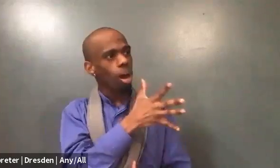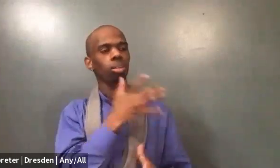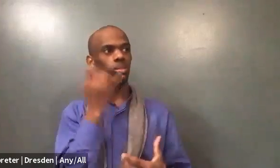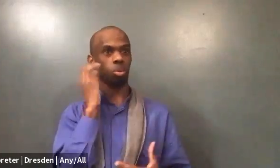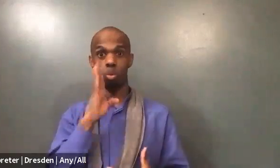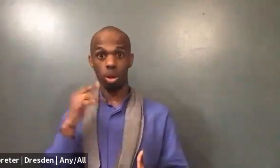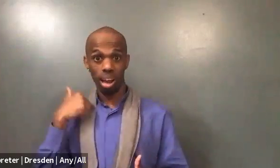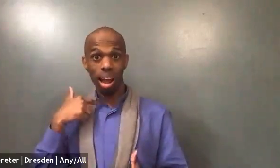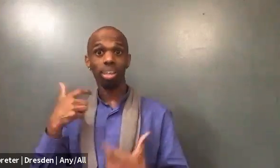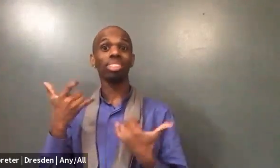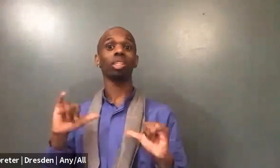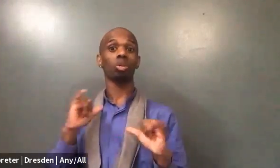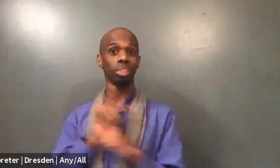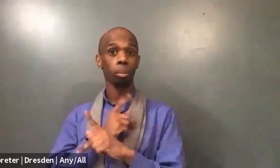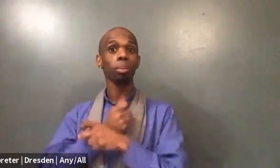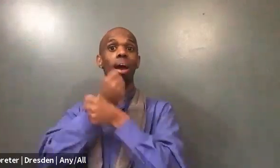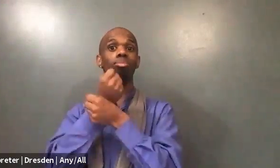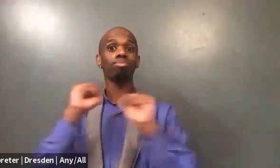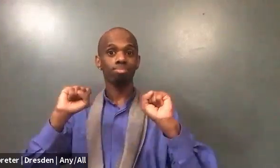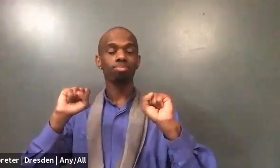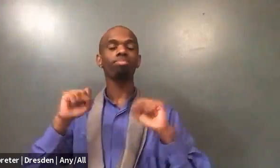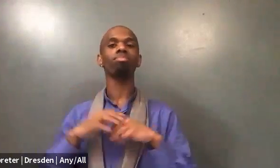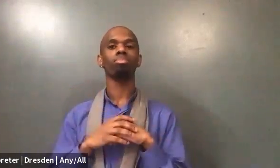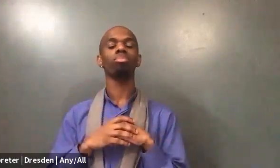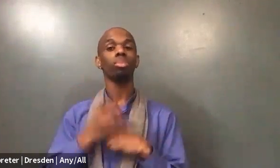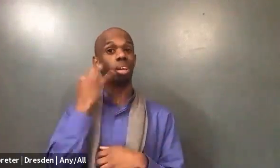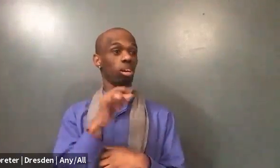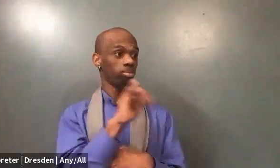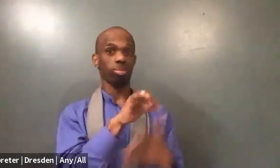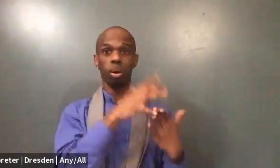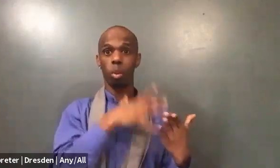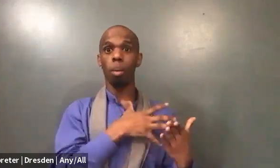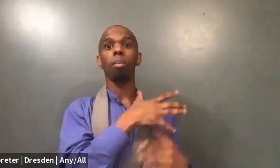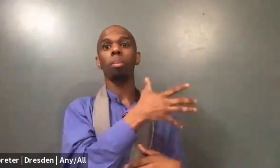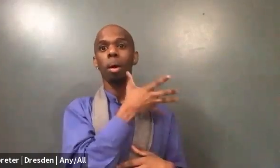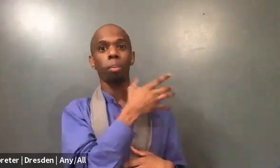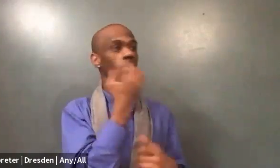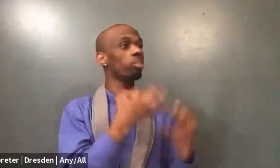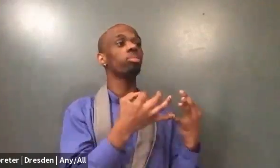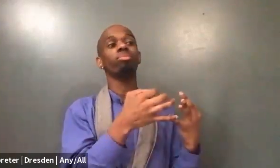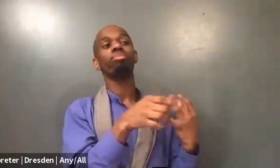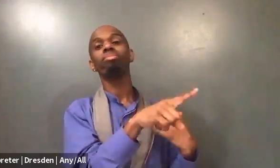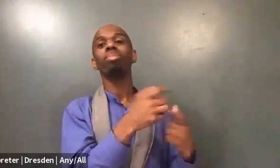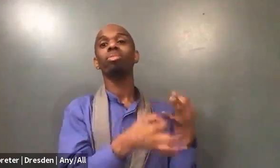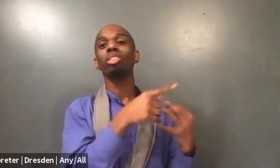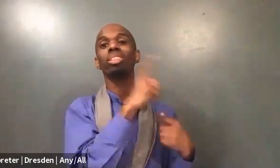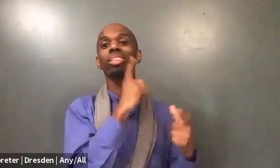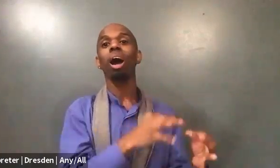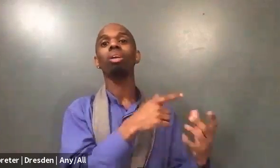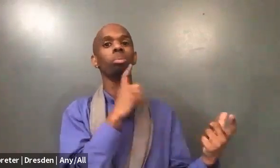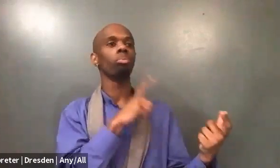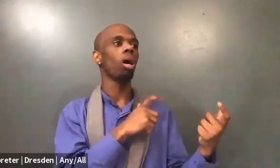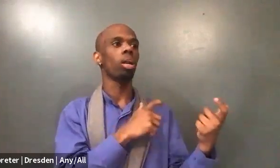the backlash from this mother if I respond, right? Because, and so I think